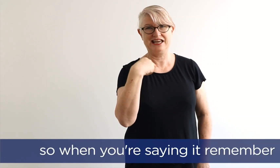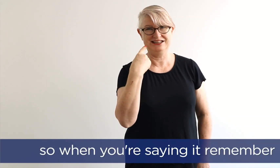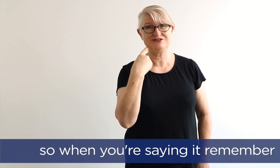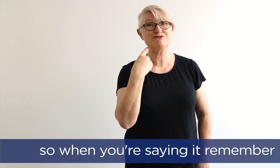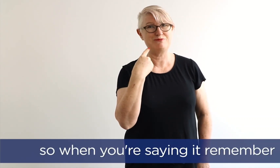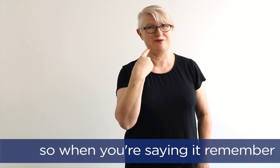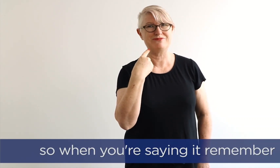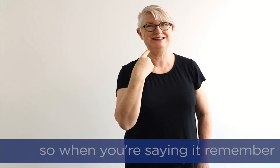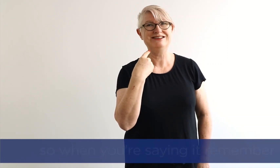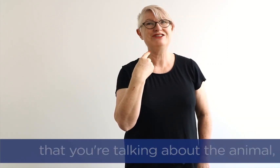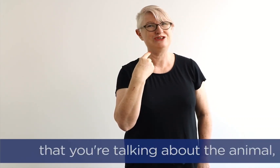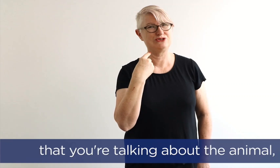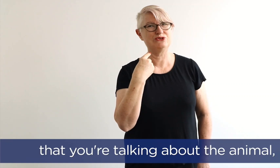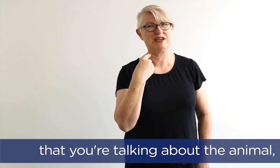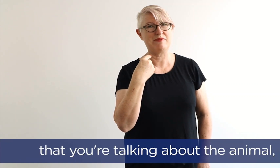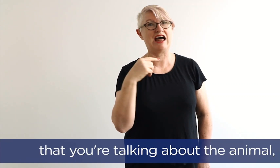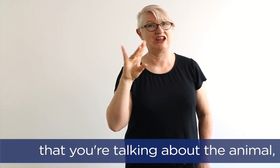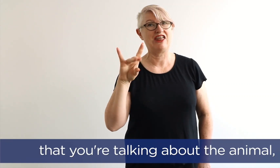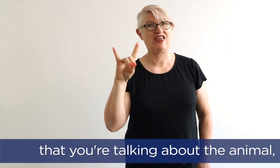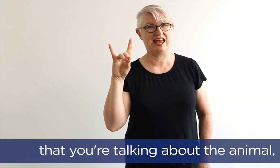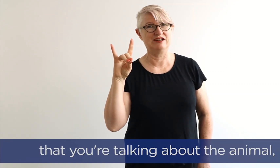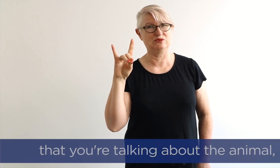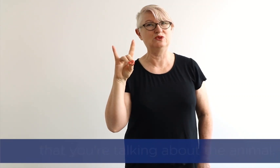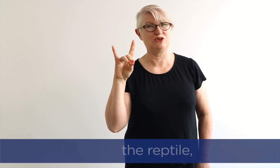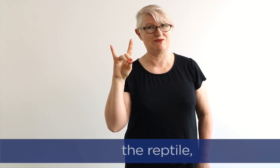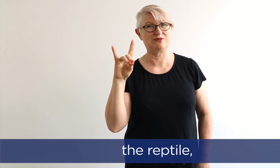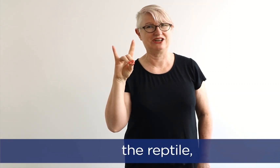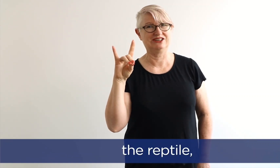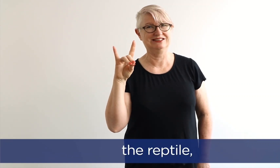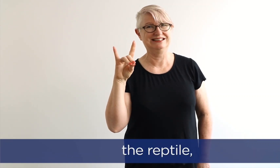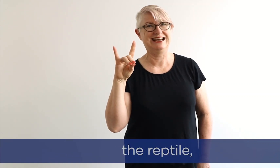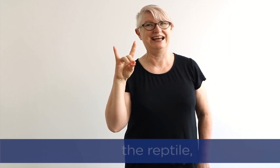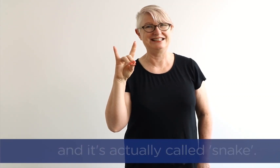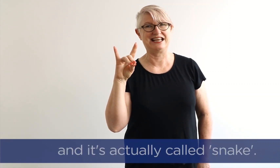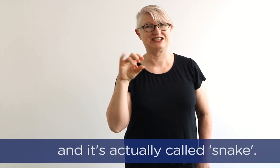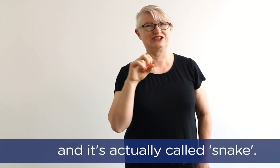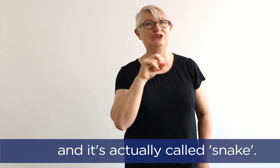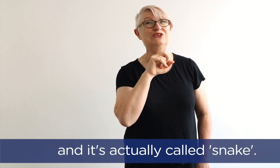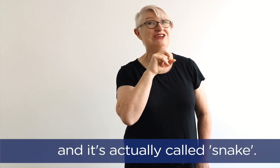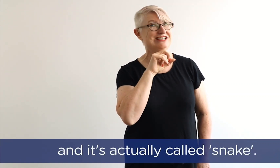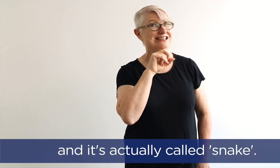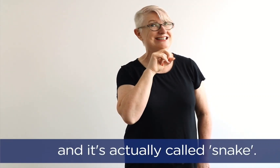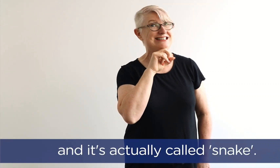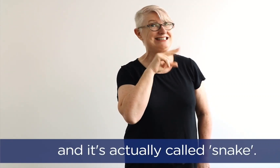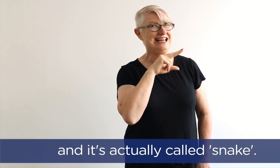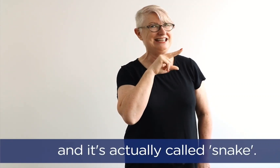it, remember that you're talking about the animal, the reptile, and it's actually called snake.